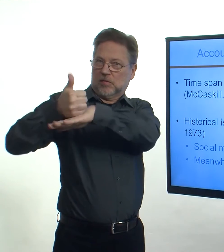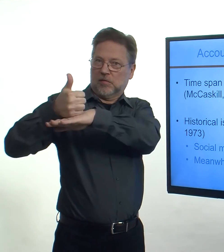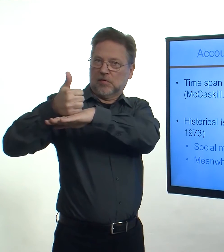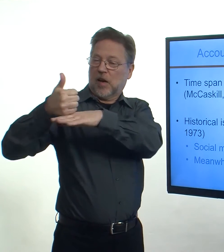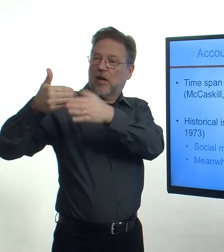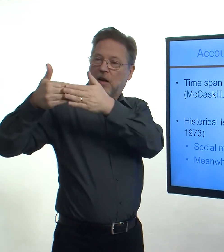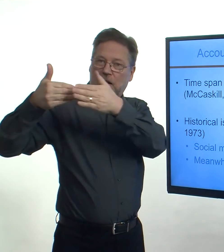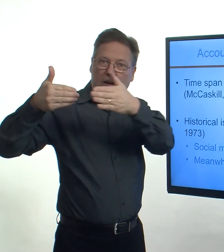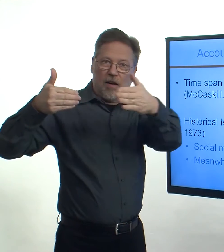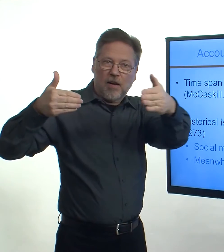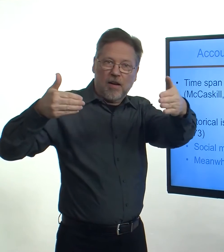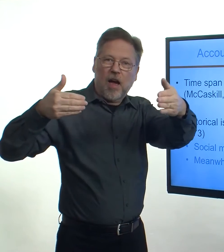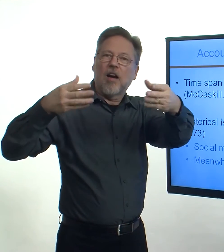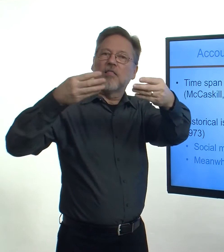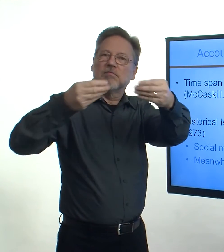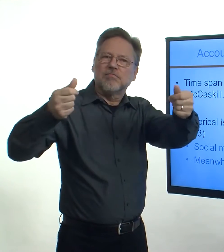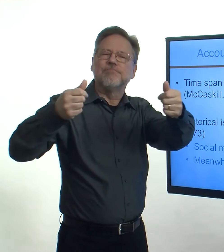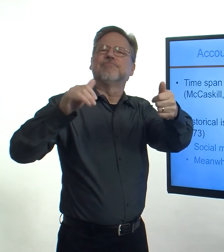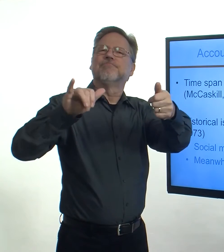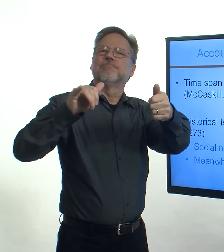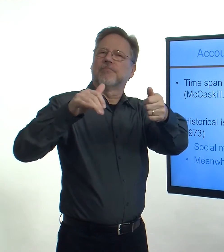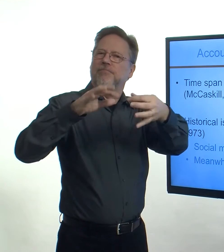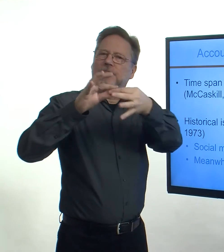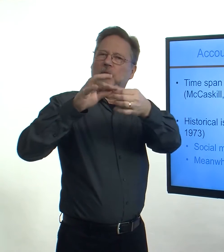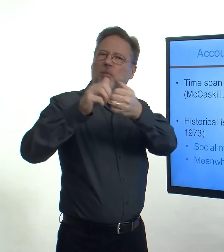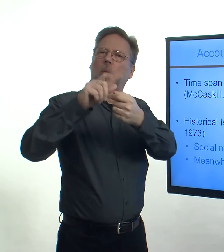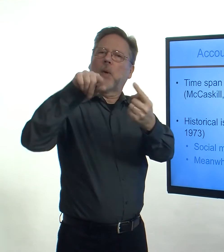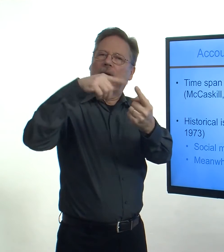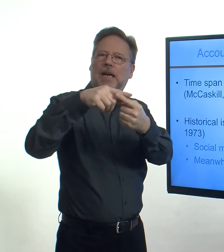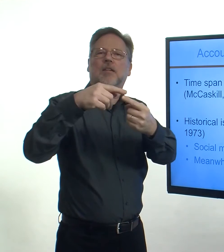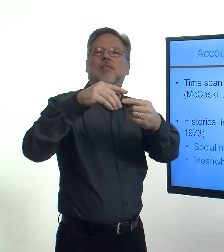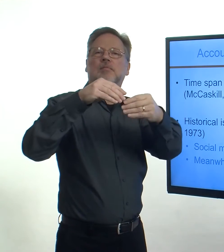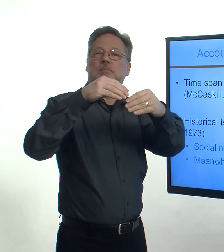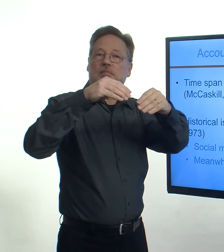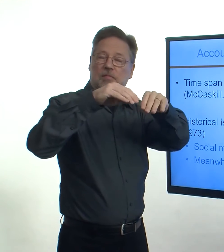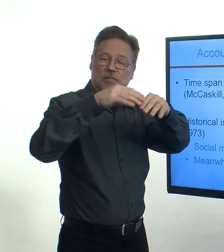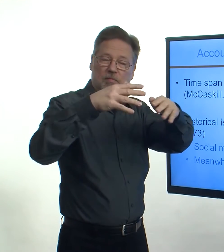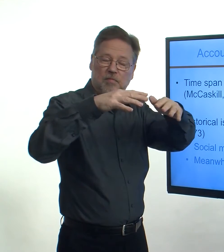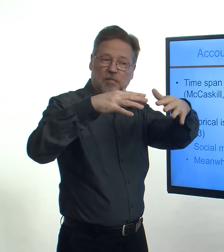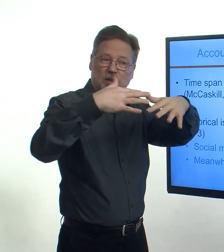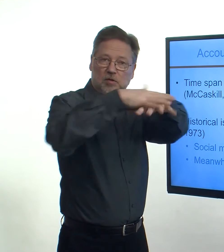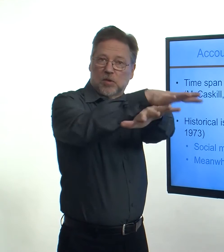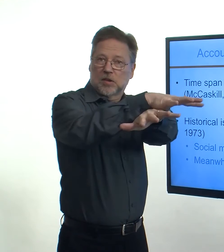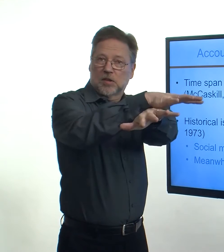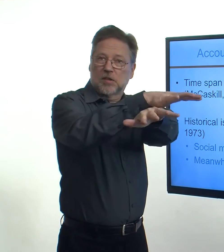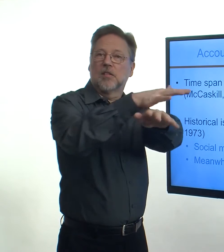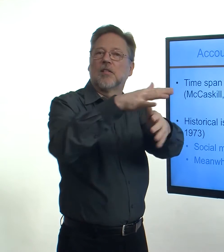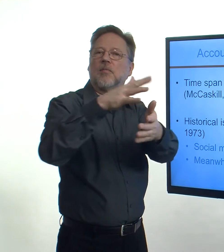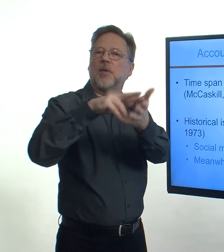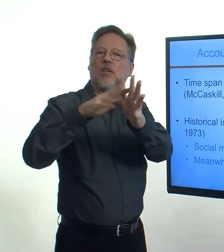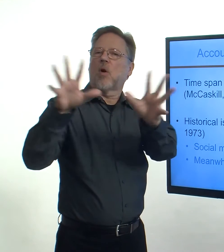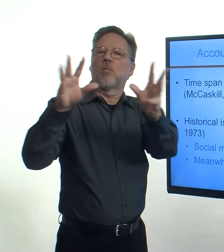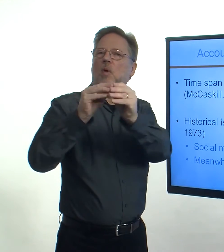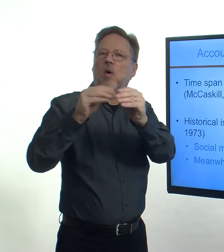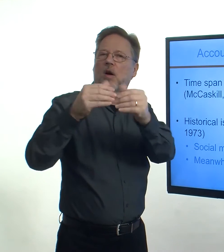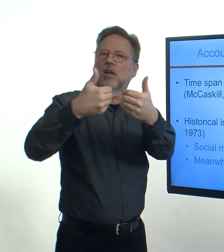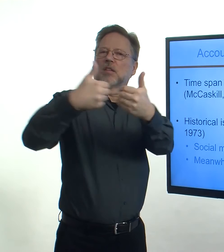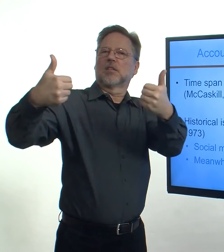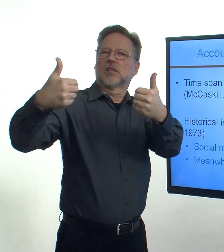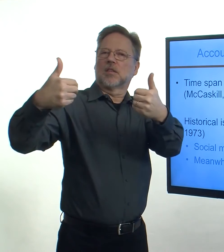Its starting point can be traced to the inception of a school for Black deaf students, and its decline coincides with integration because